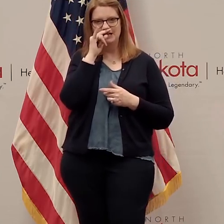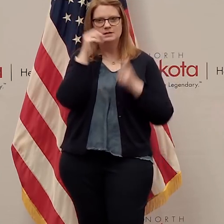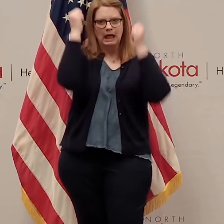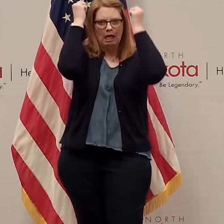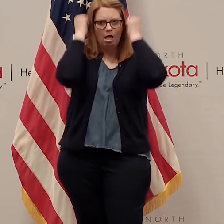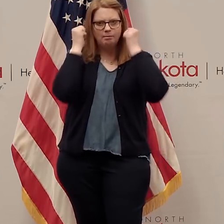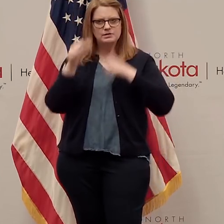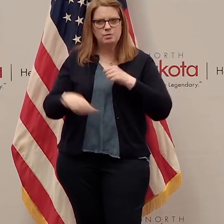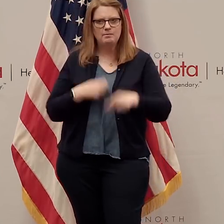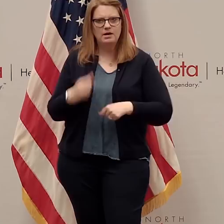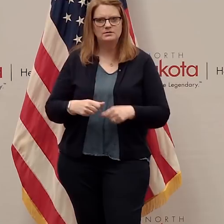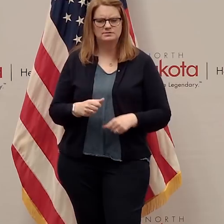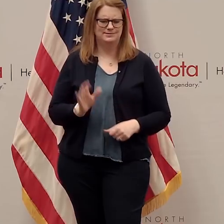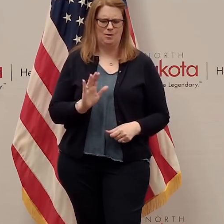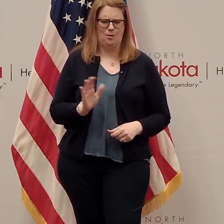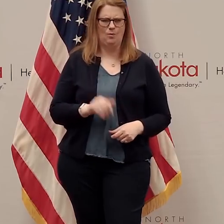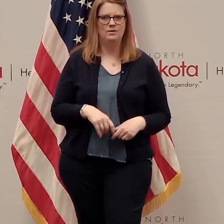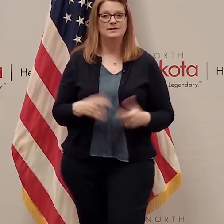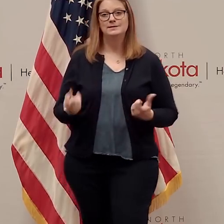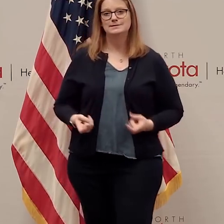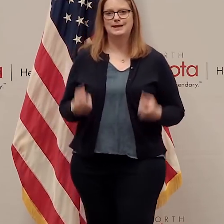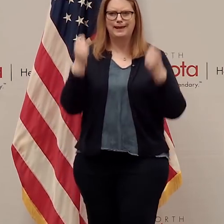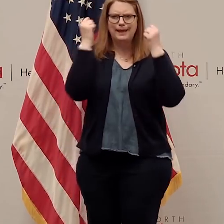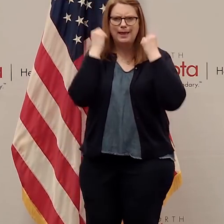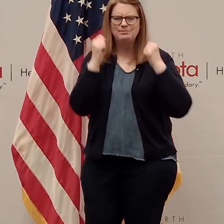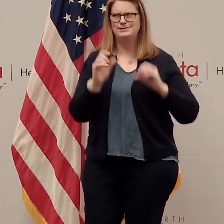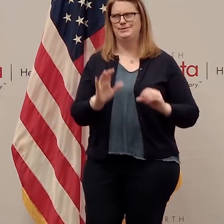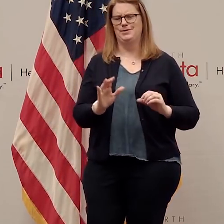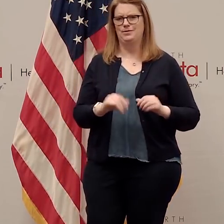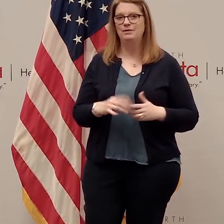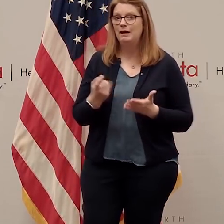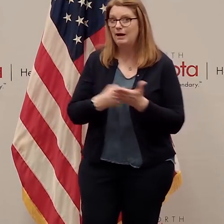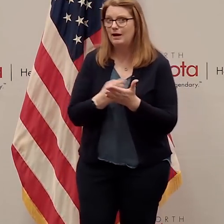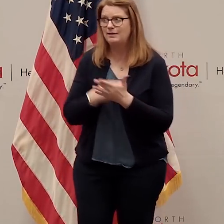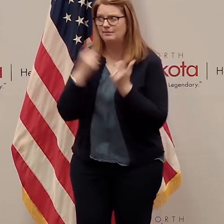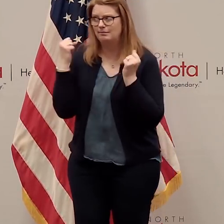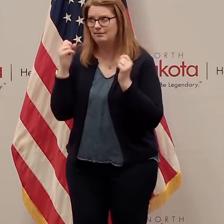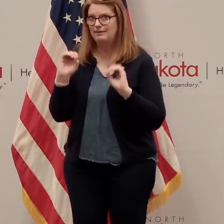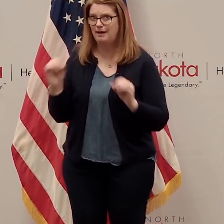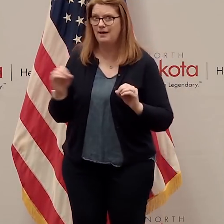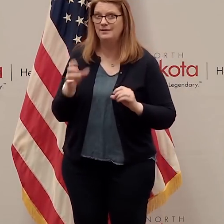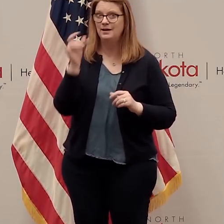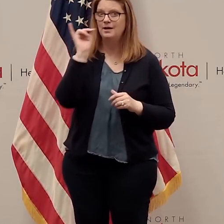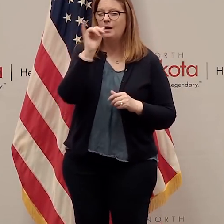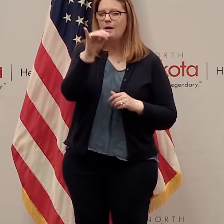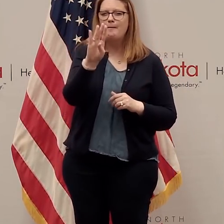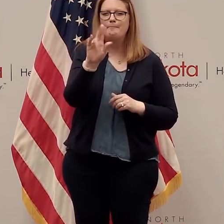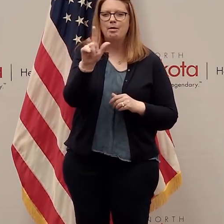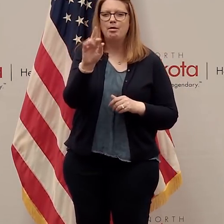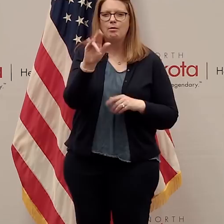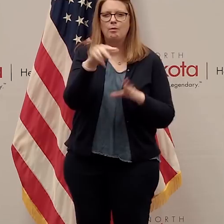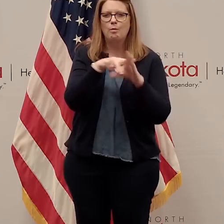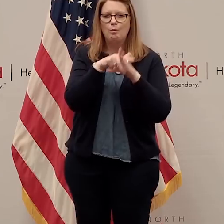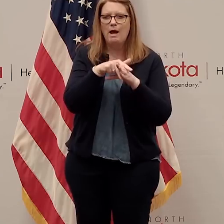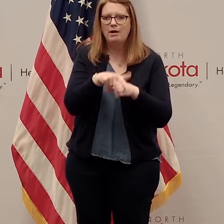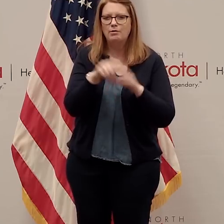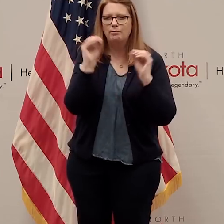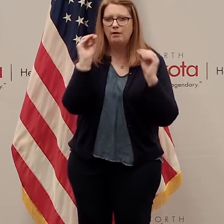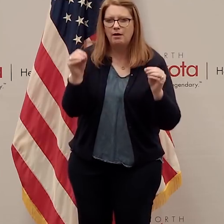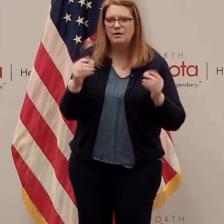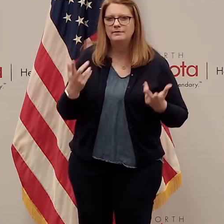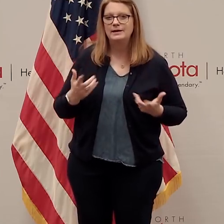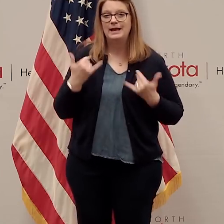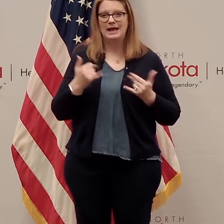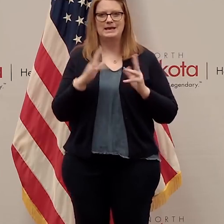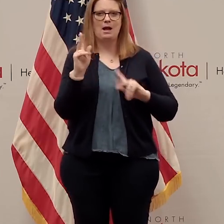rode bikes, and we didn't wear them when we were skiing, and nobody wore them when they were hockey, and you never saw a bull rider. We were wearing cowboy hats; they weren't wearing helmets, and now